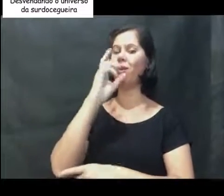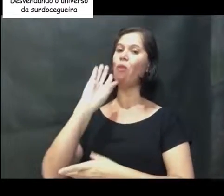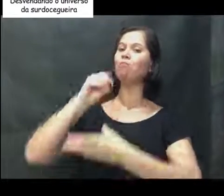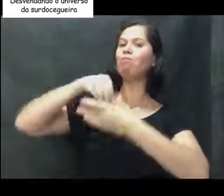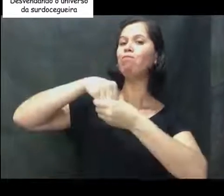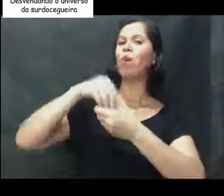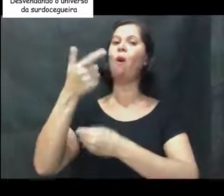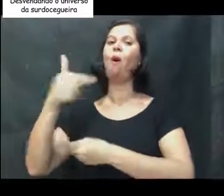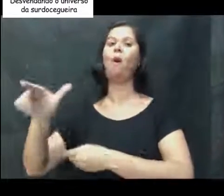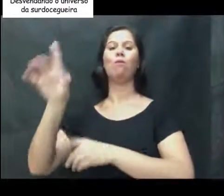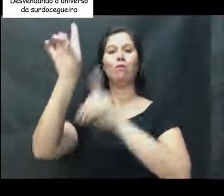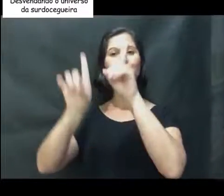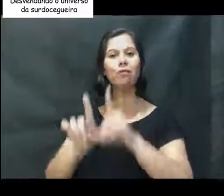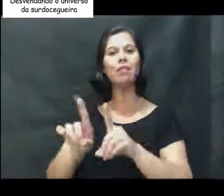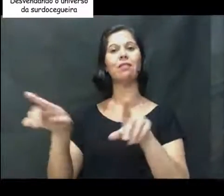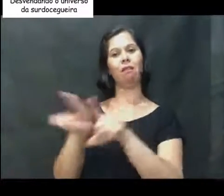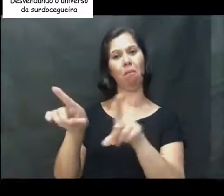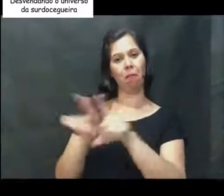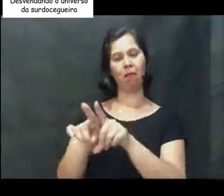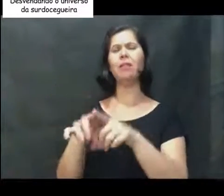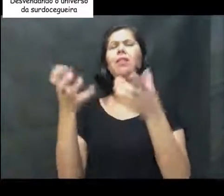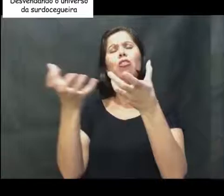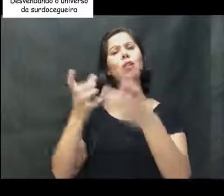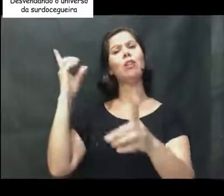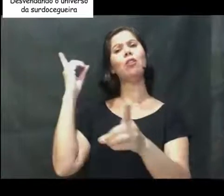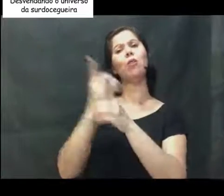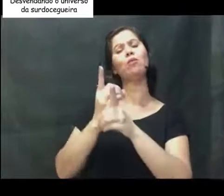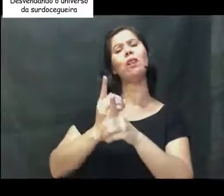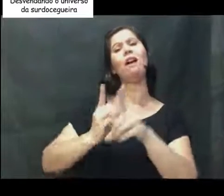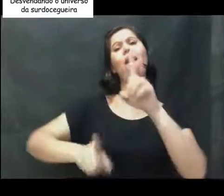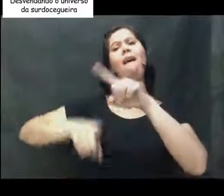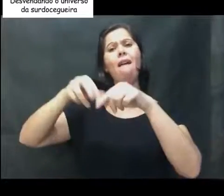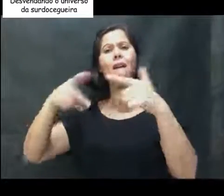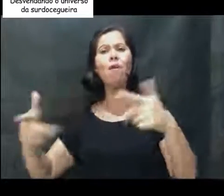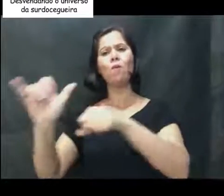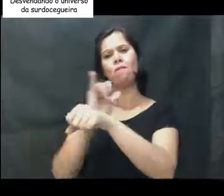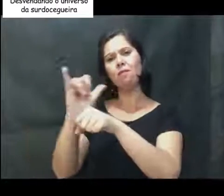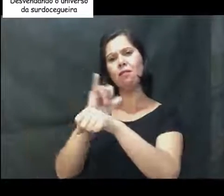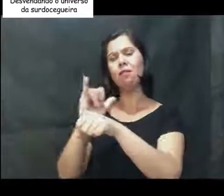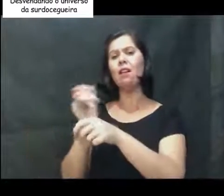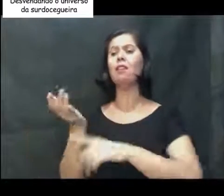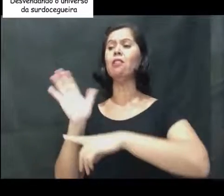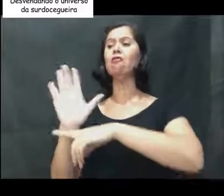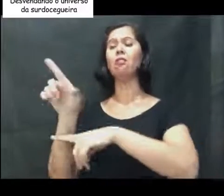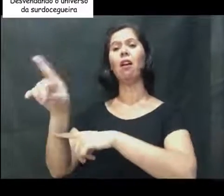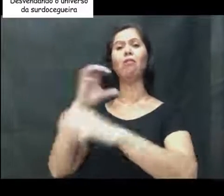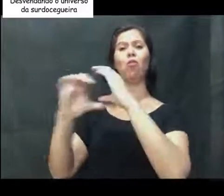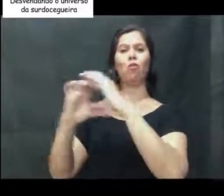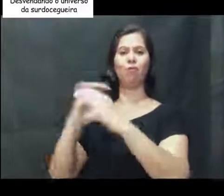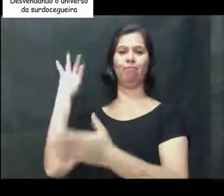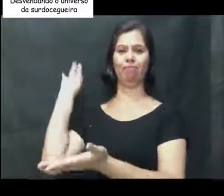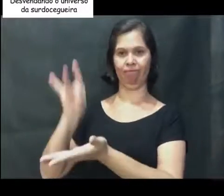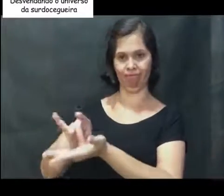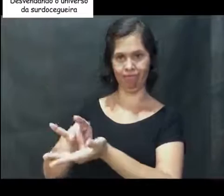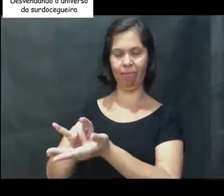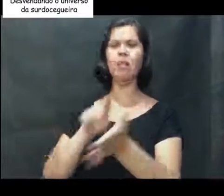visual impairment, and I felt motivated to seek resources to help these children communicate in a functional way. In